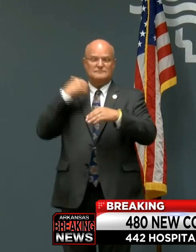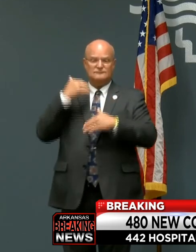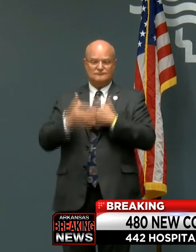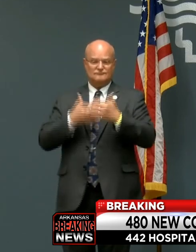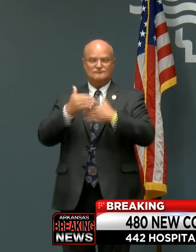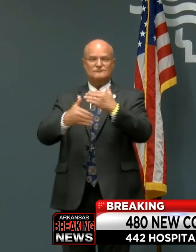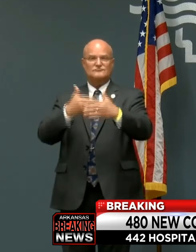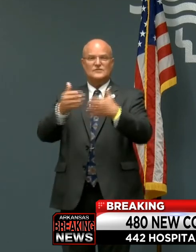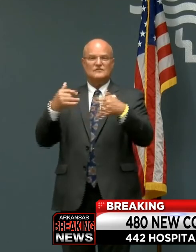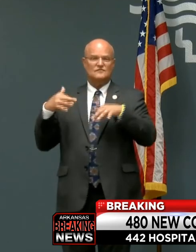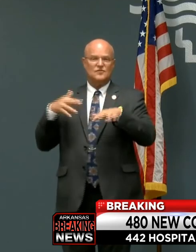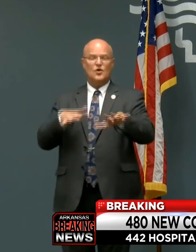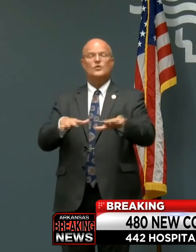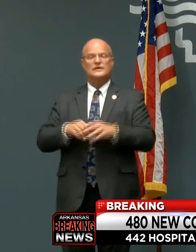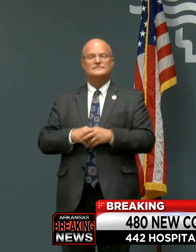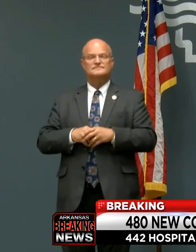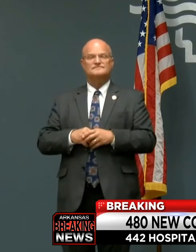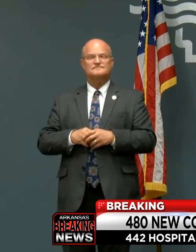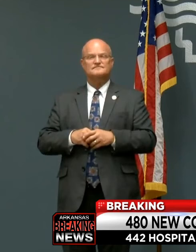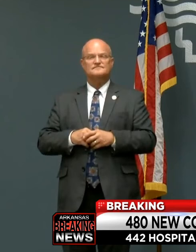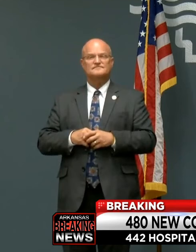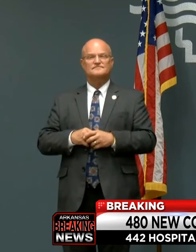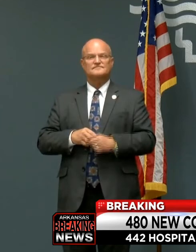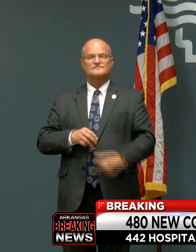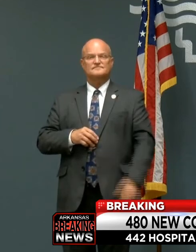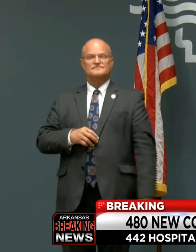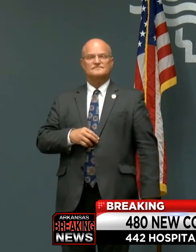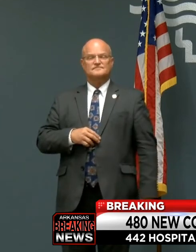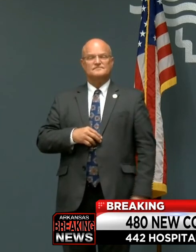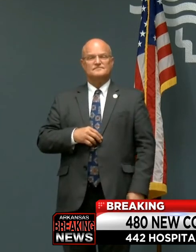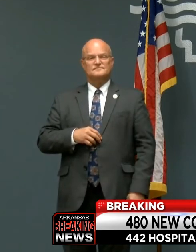that flowing in an additional amount.